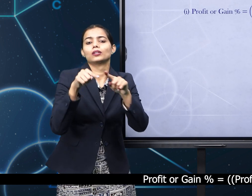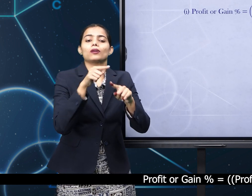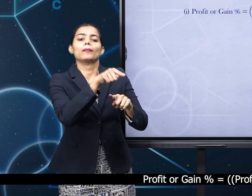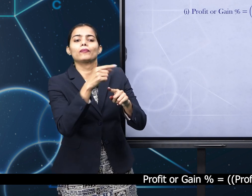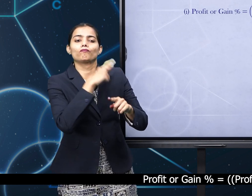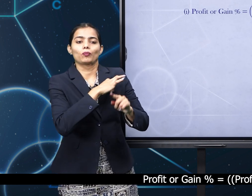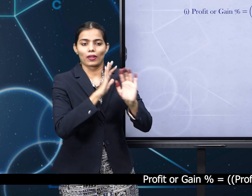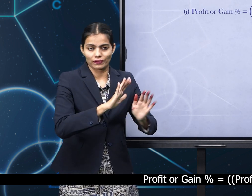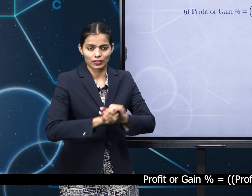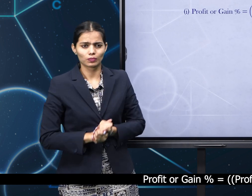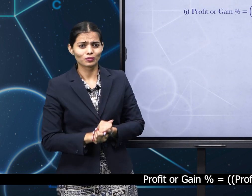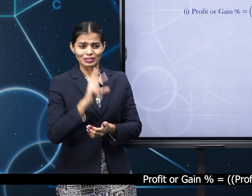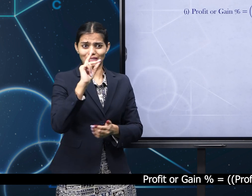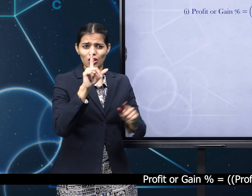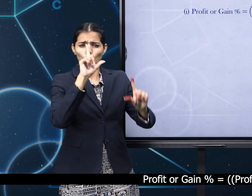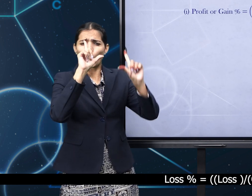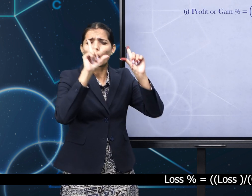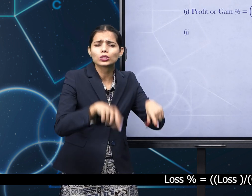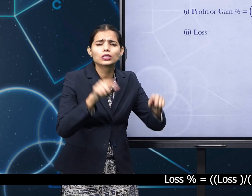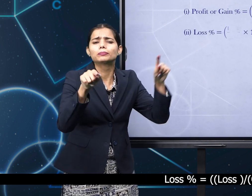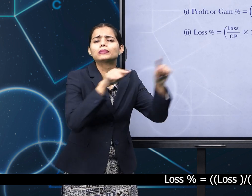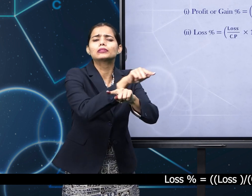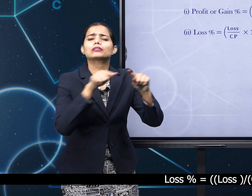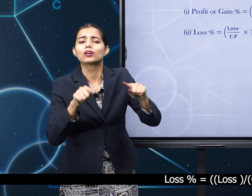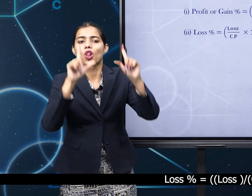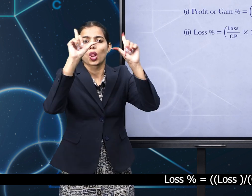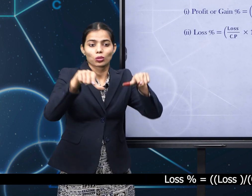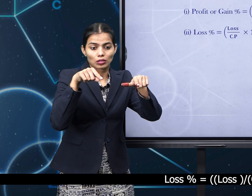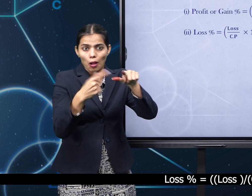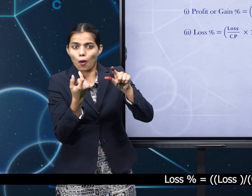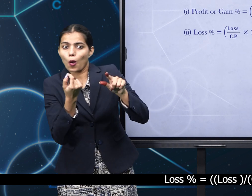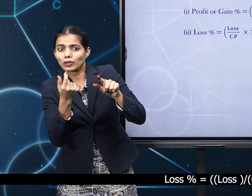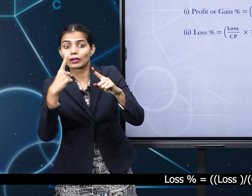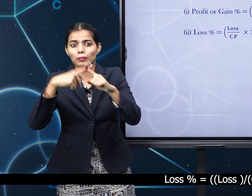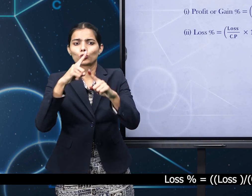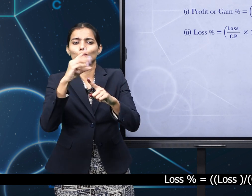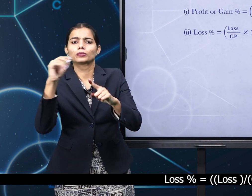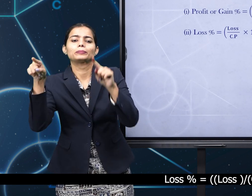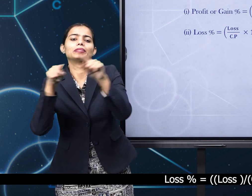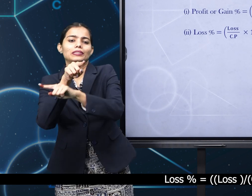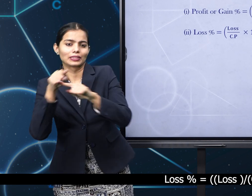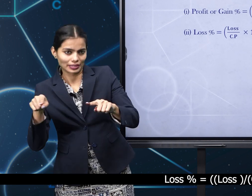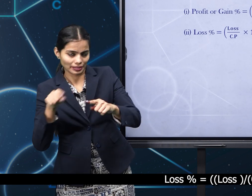Loss percent is equal to loss by CP into 100%.